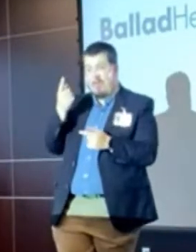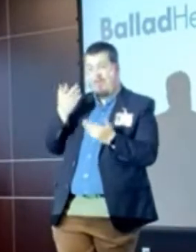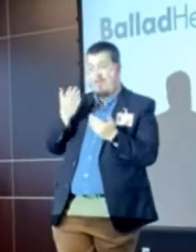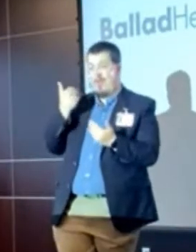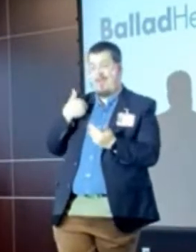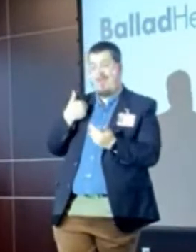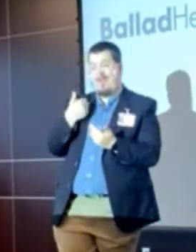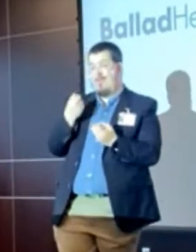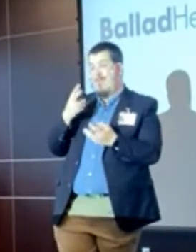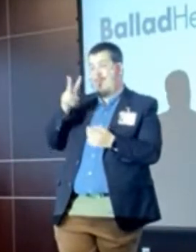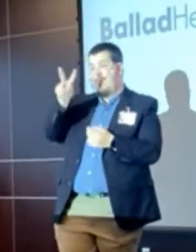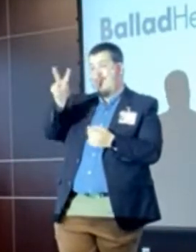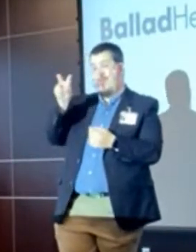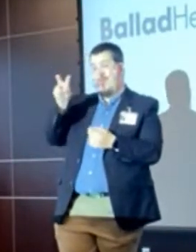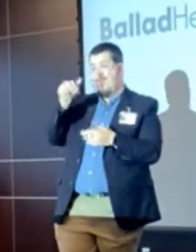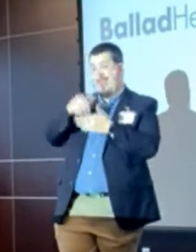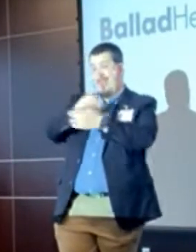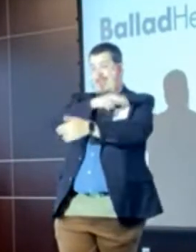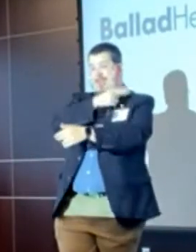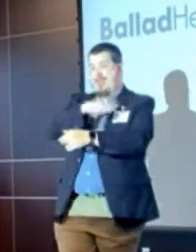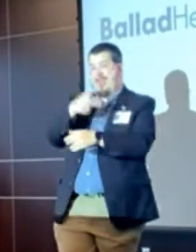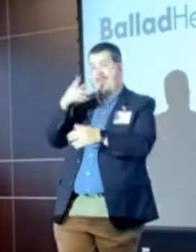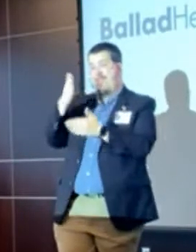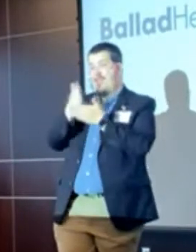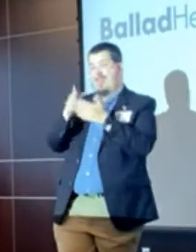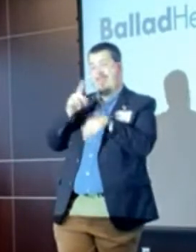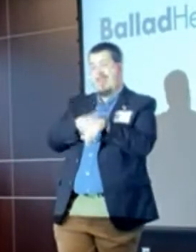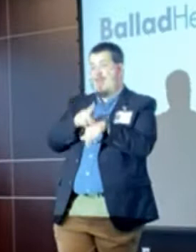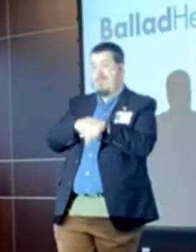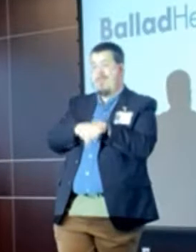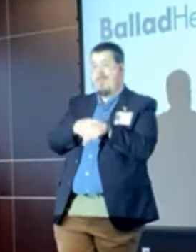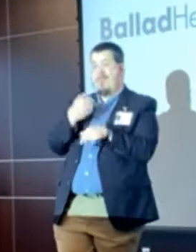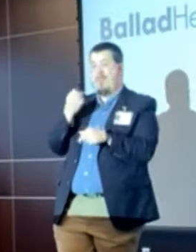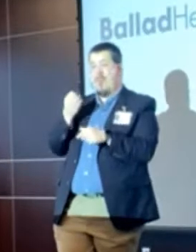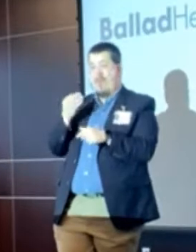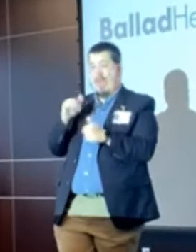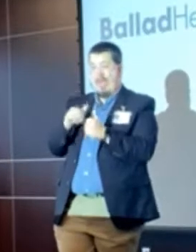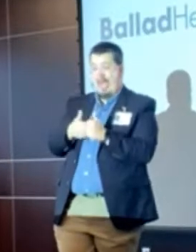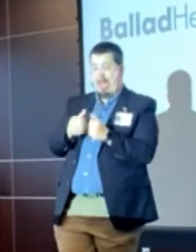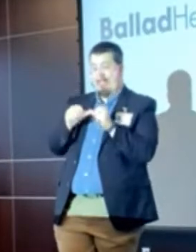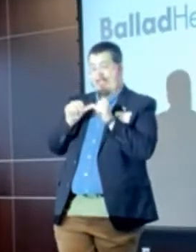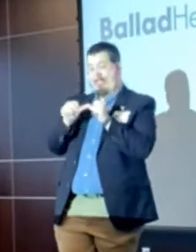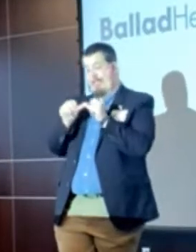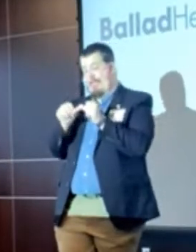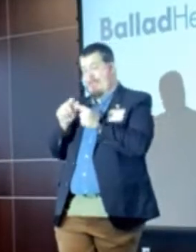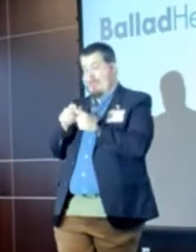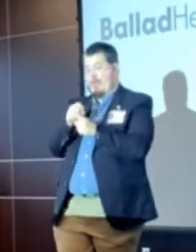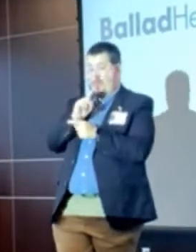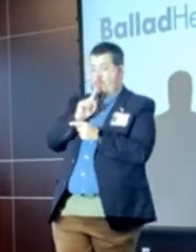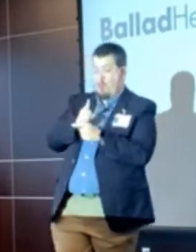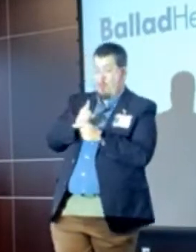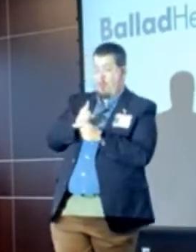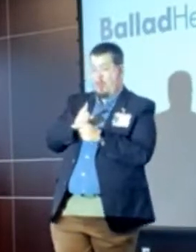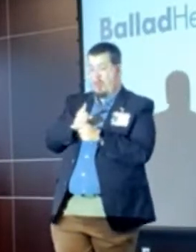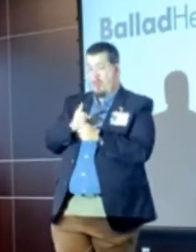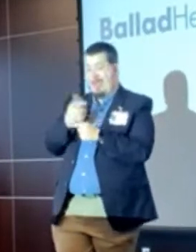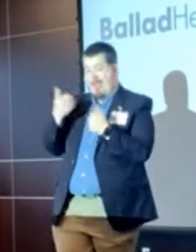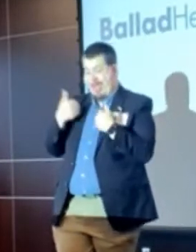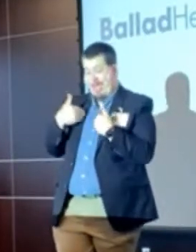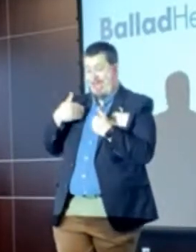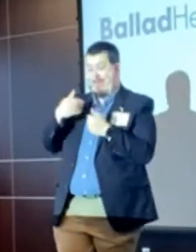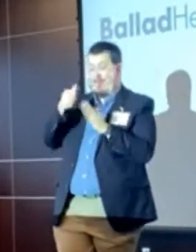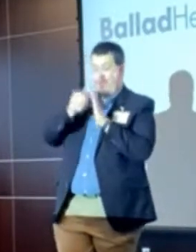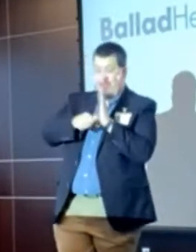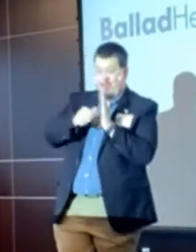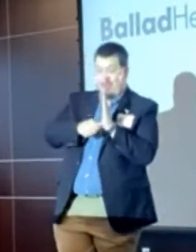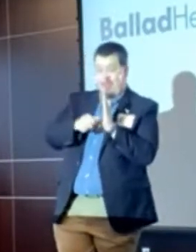have as many as 200 patients in the hospital for some time. And how do we continue to make sure that we can continue having elective